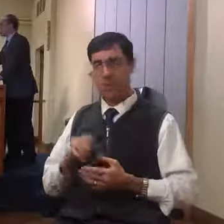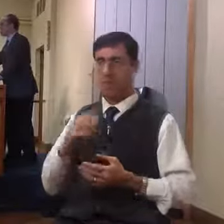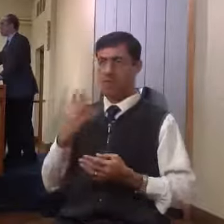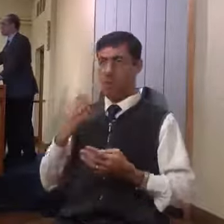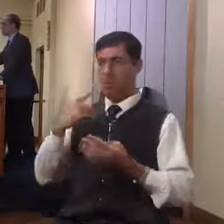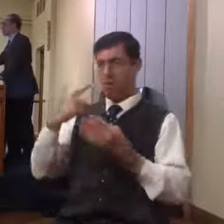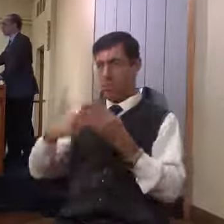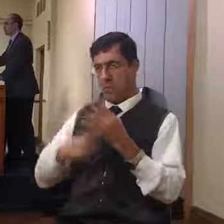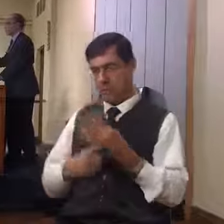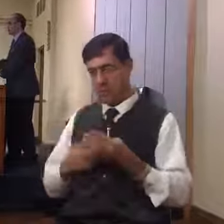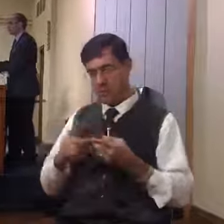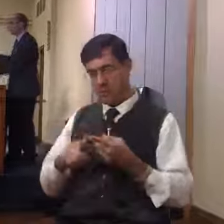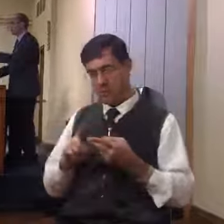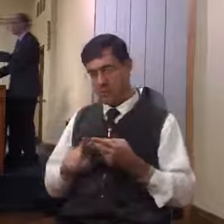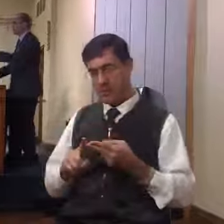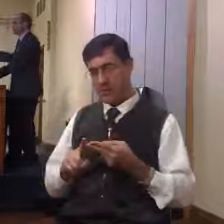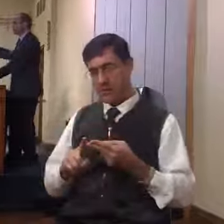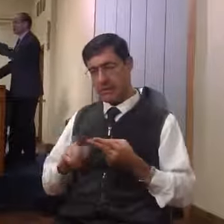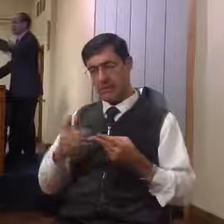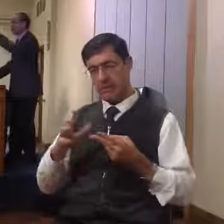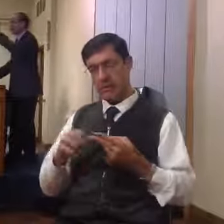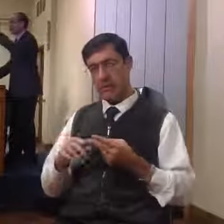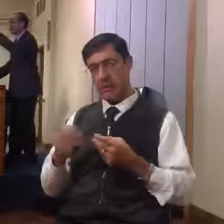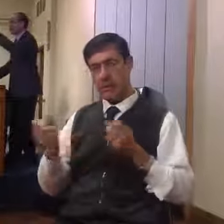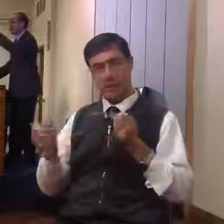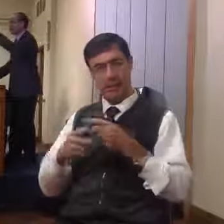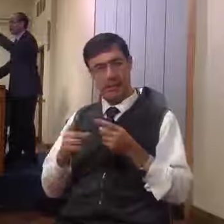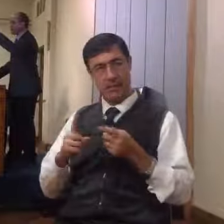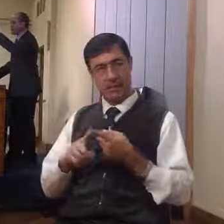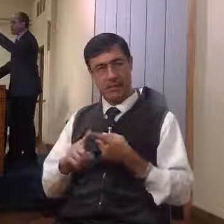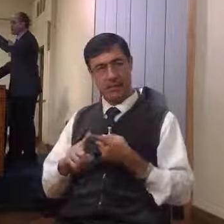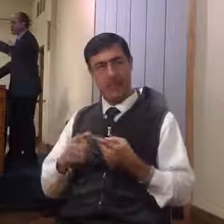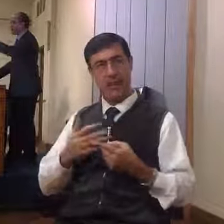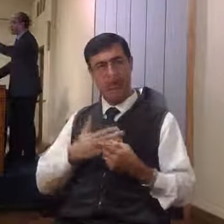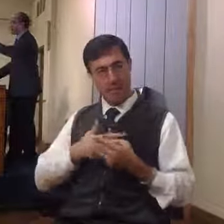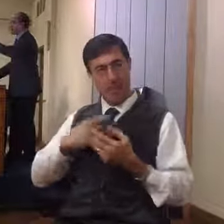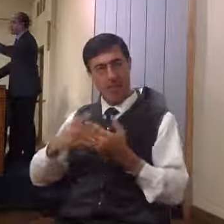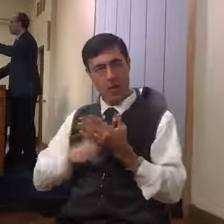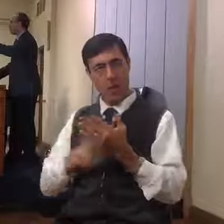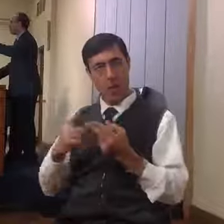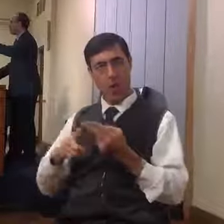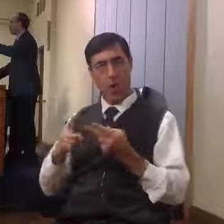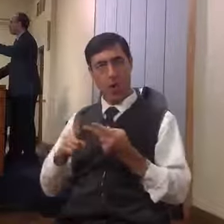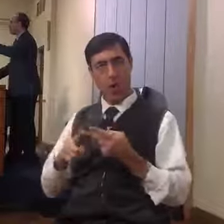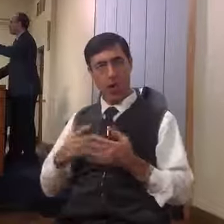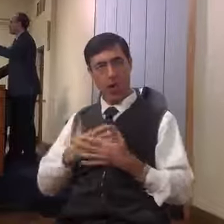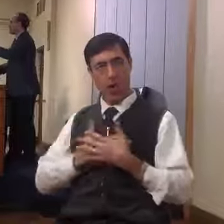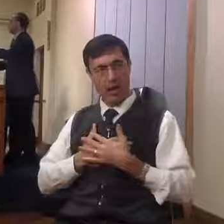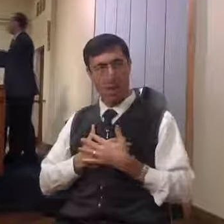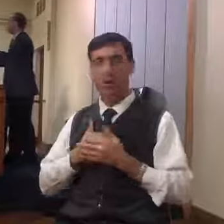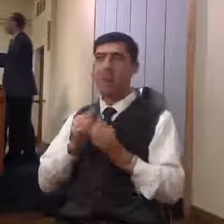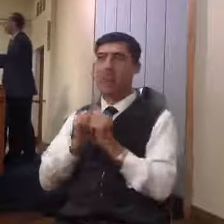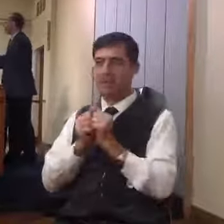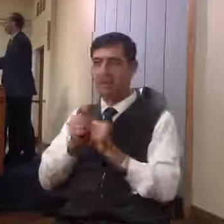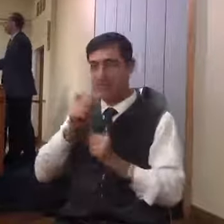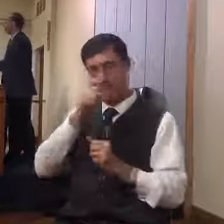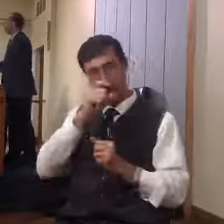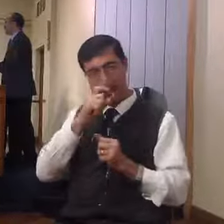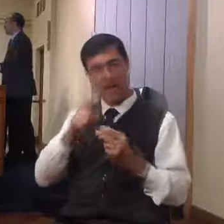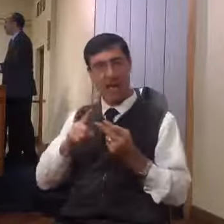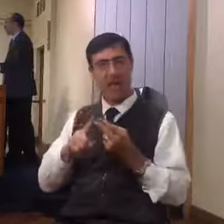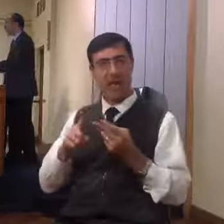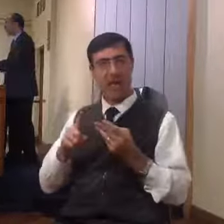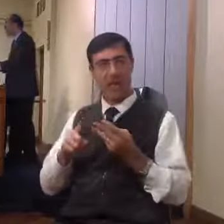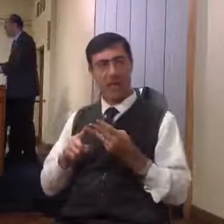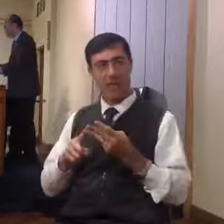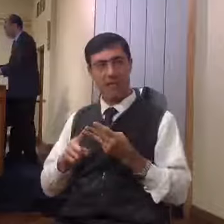and sisters in the church. The third, we have to fear God. And the fourth one, we have to own everything.